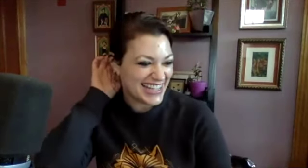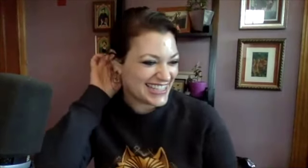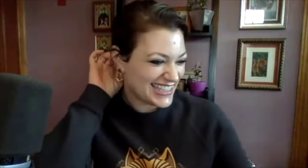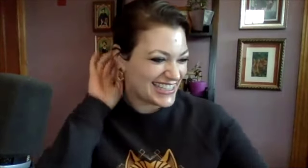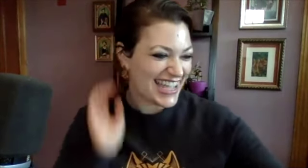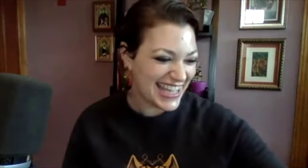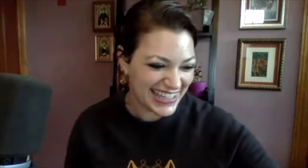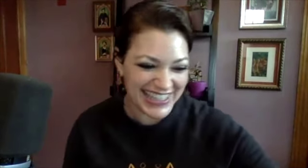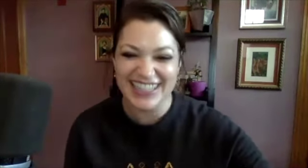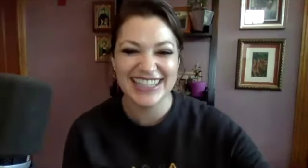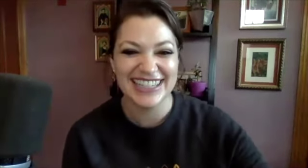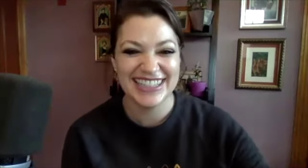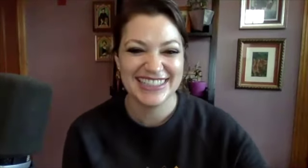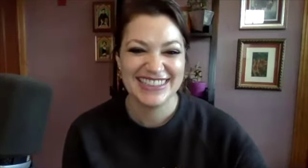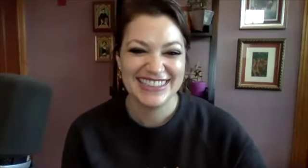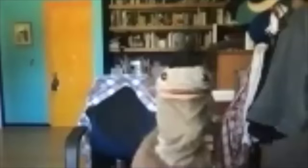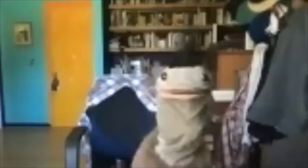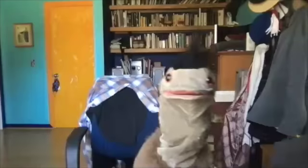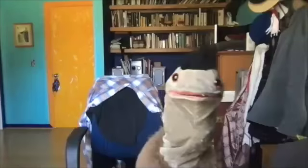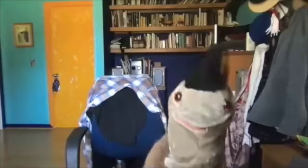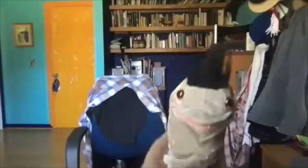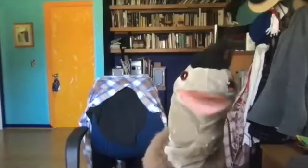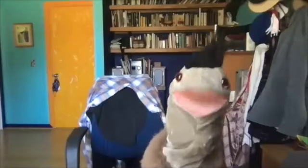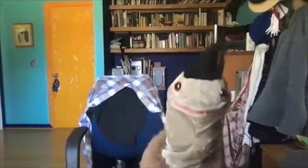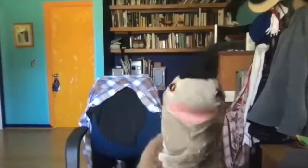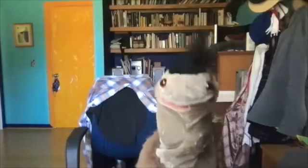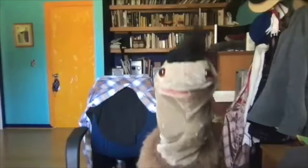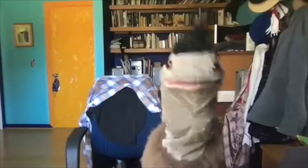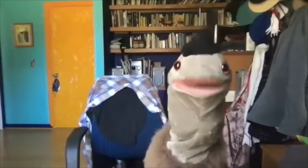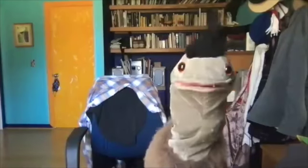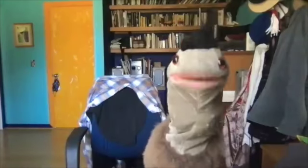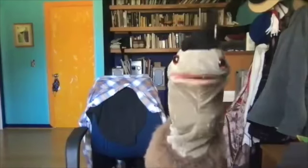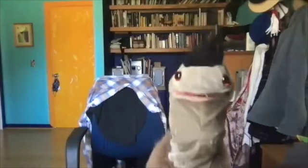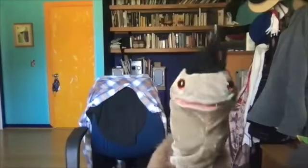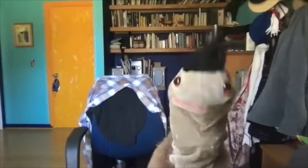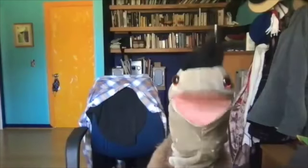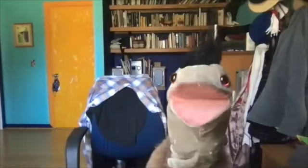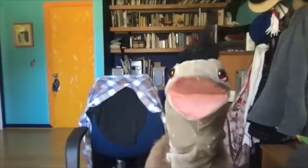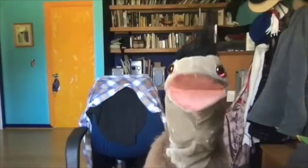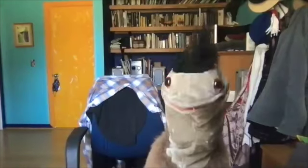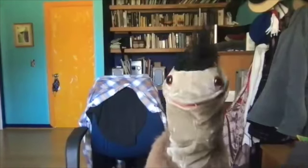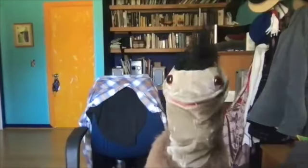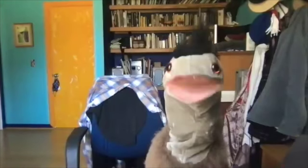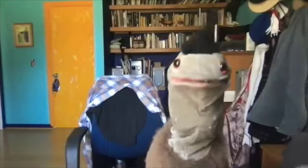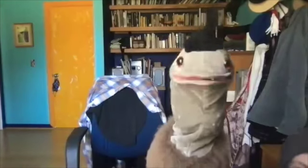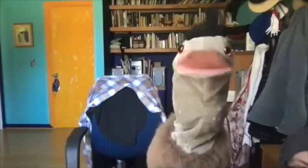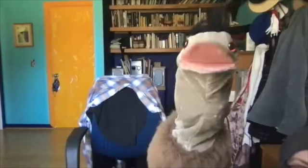Nicely done. You know, that was so good that I want to give you all a round of applause in American